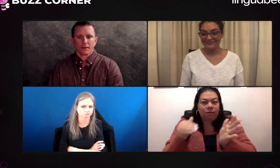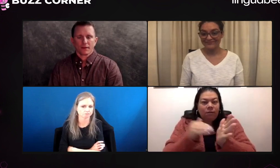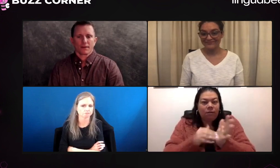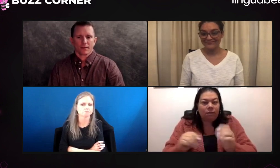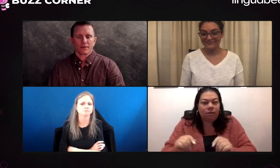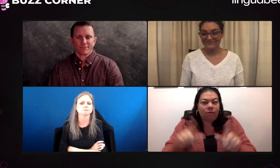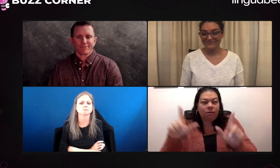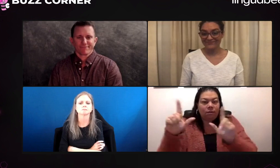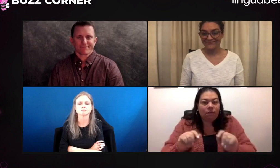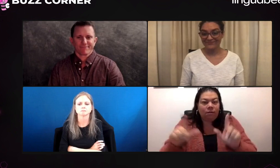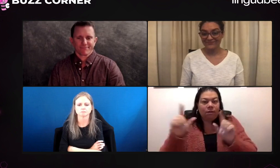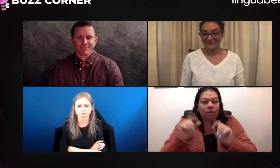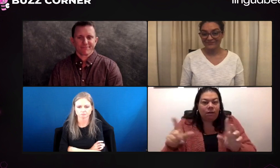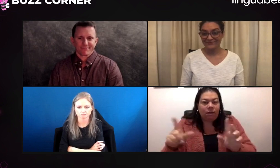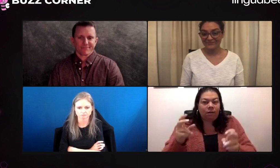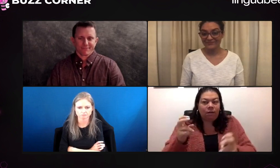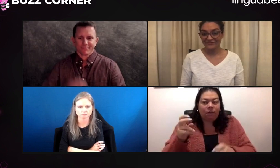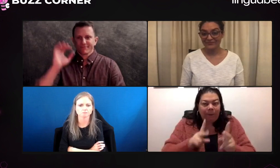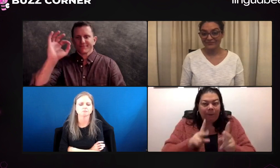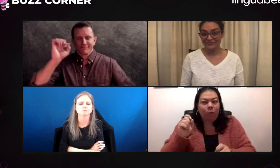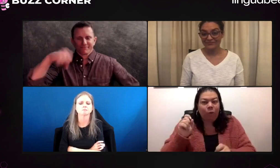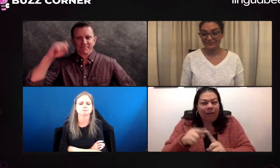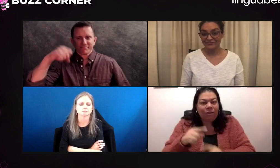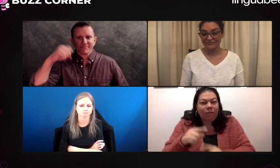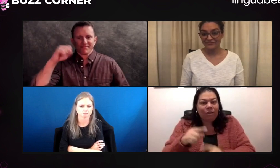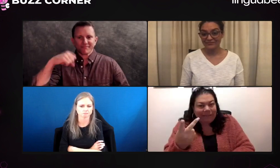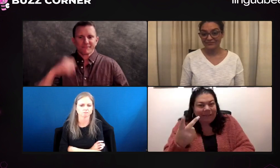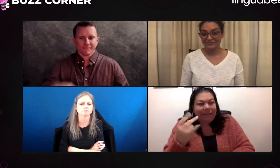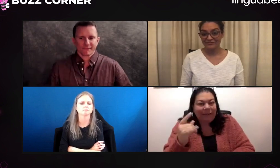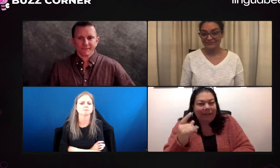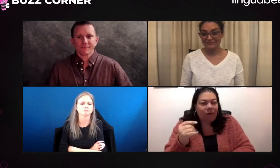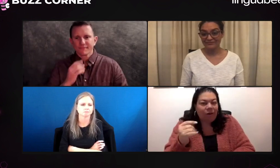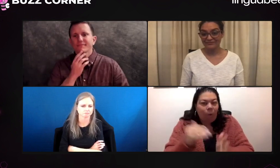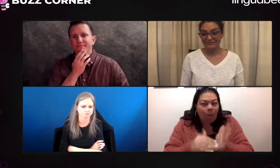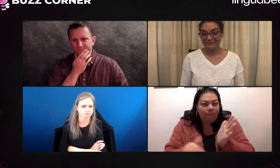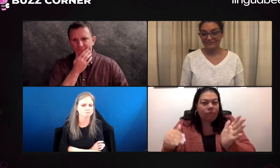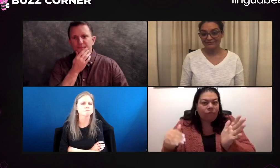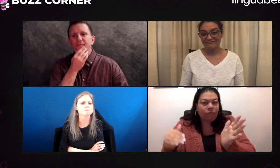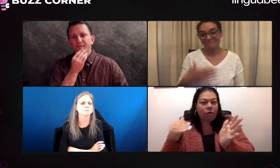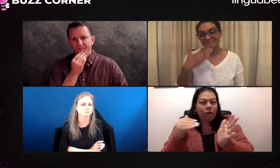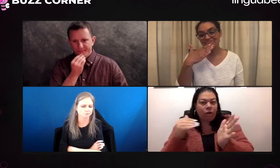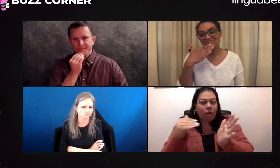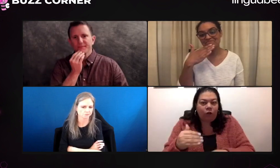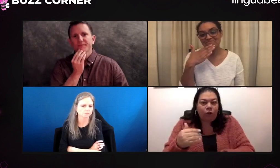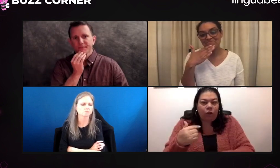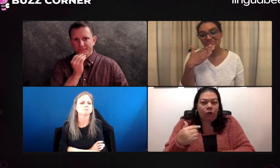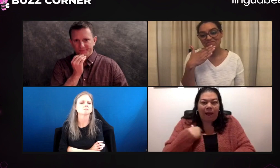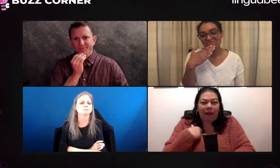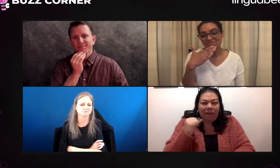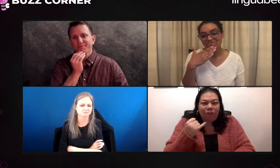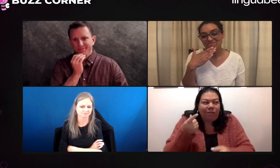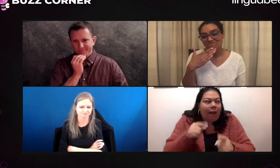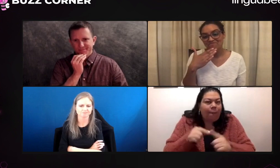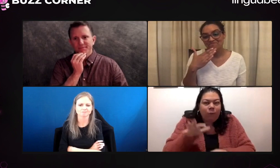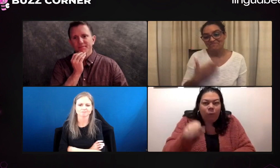could see that happening more times, to have that translation